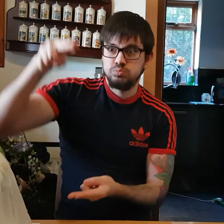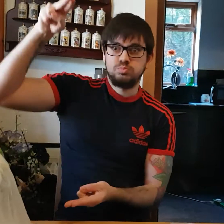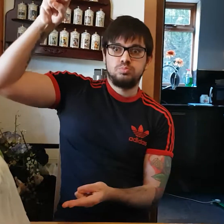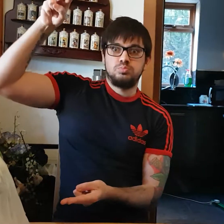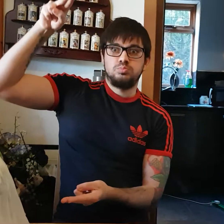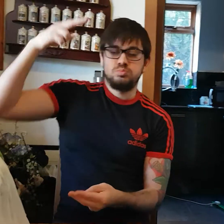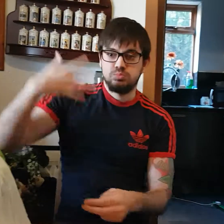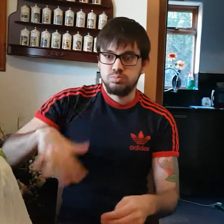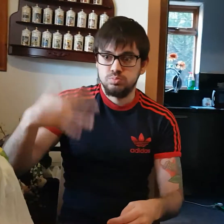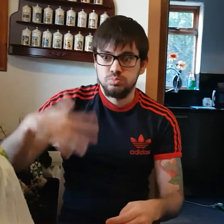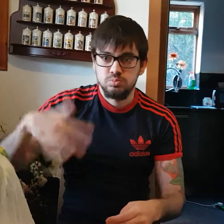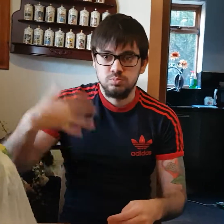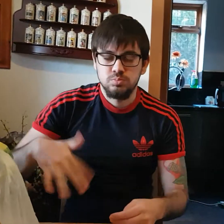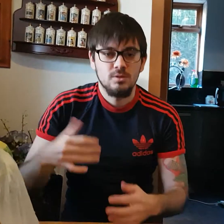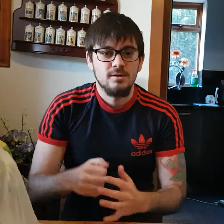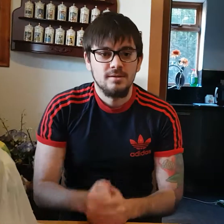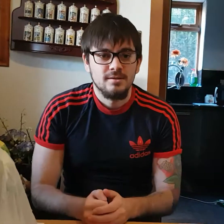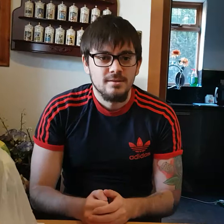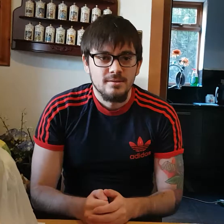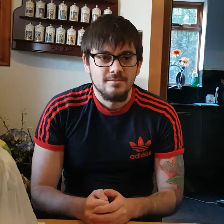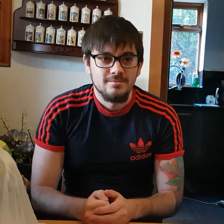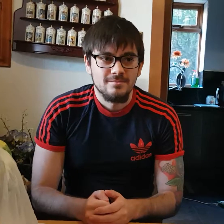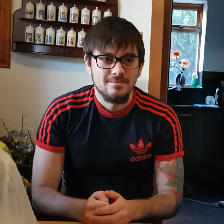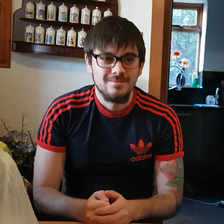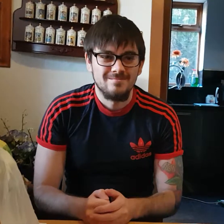So yeah, I come back and the food was a lot more expensive.